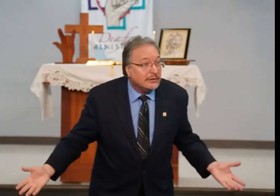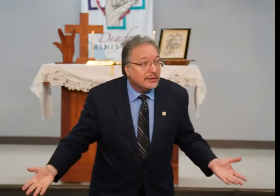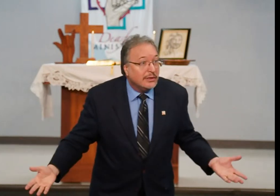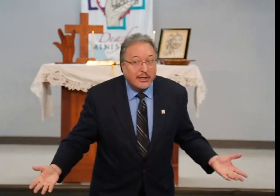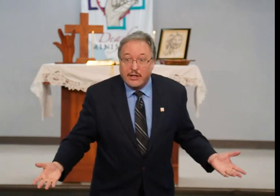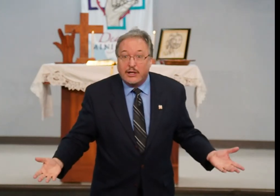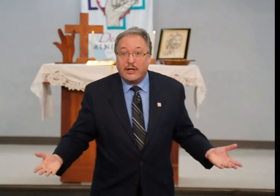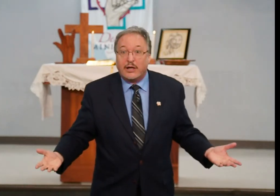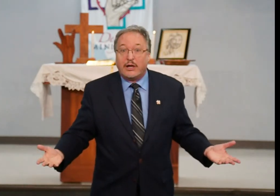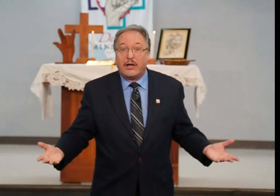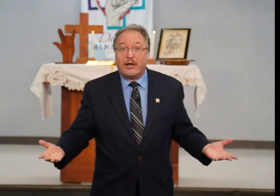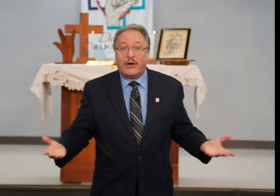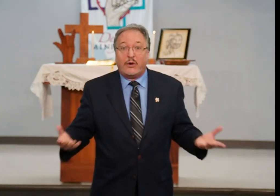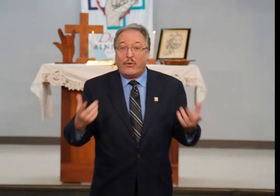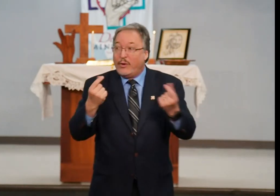their culture.